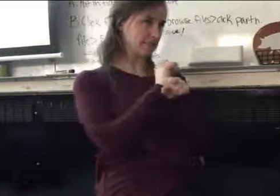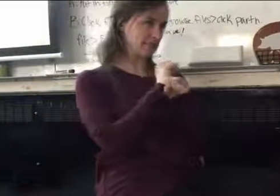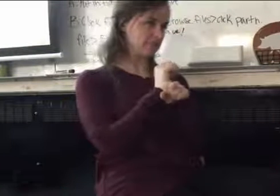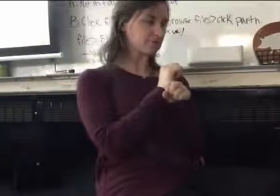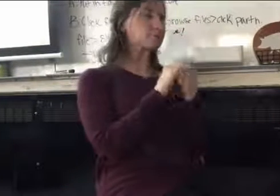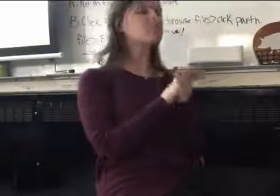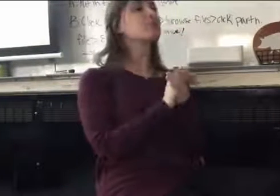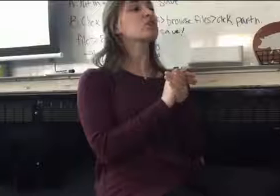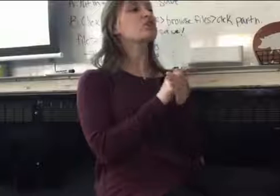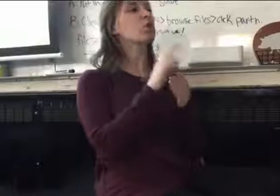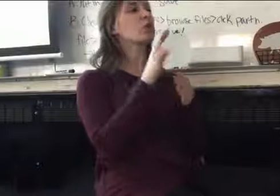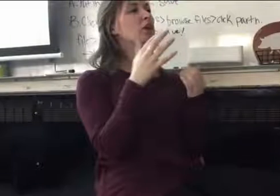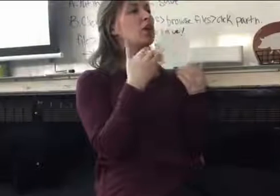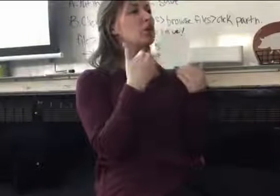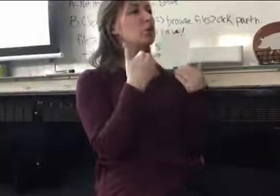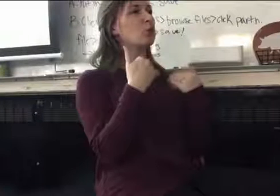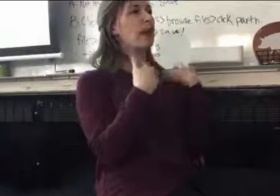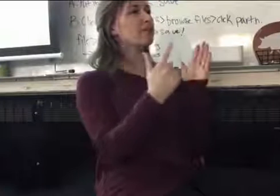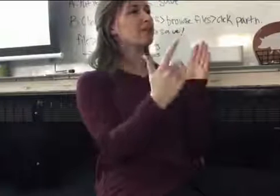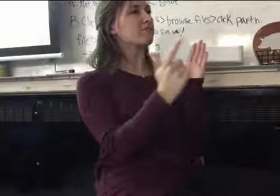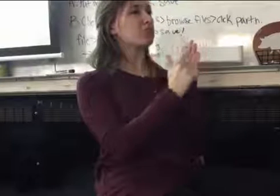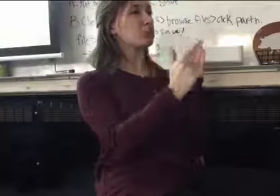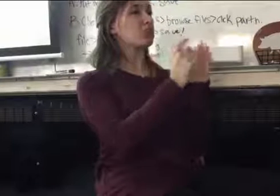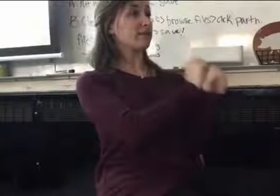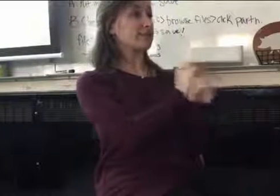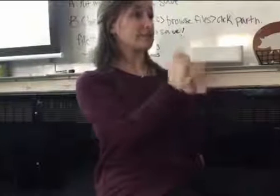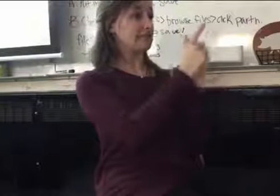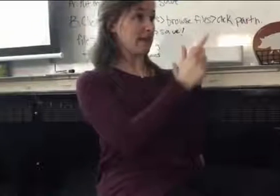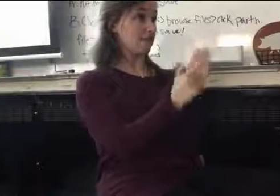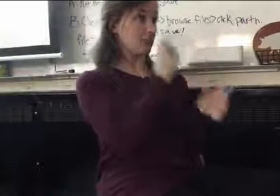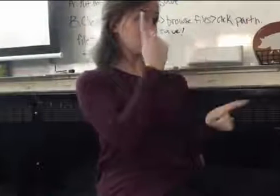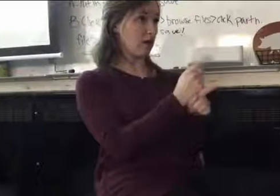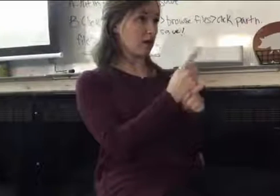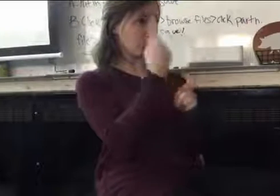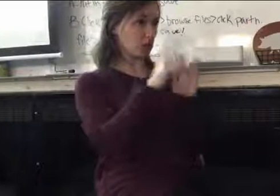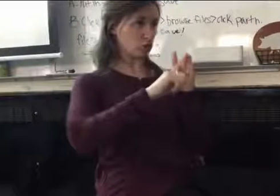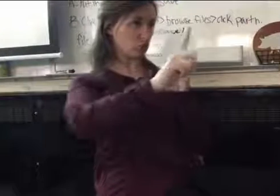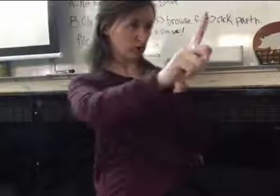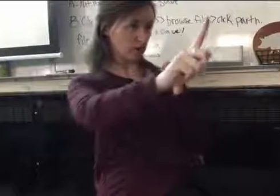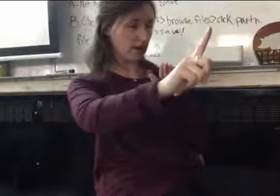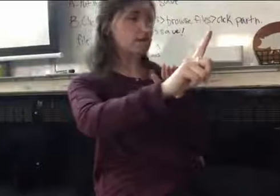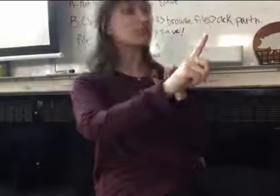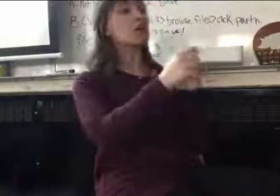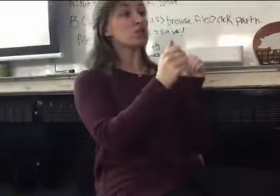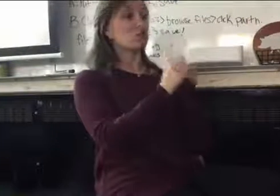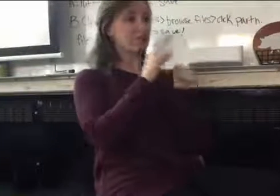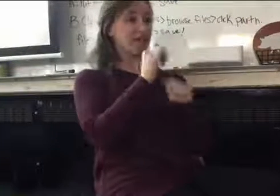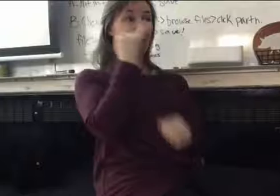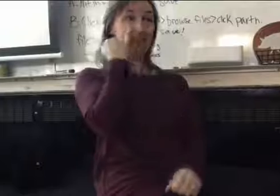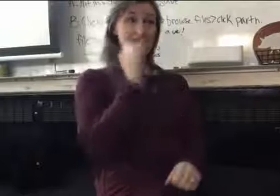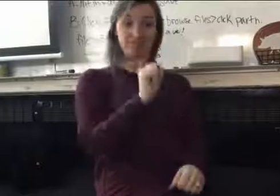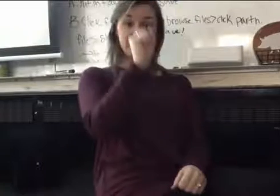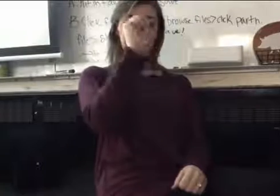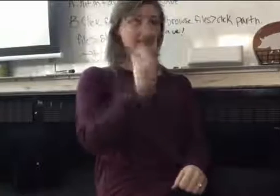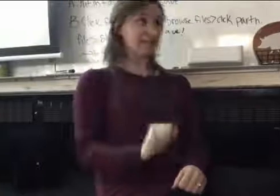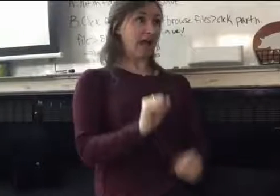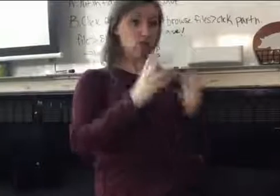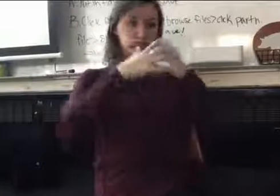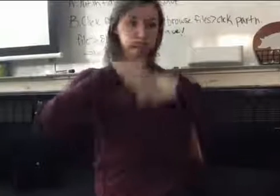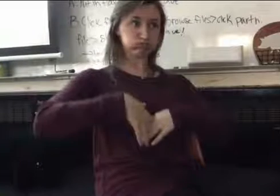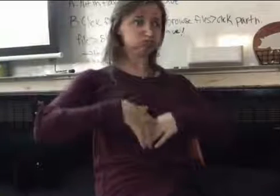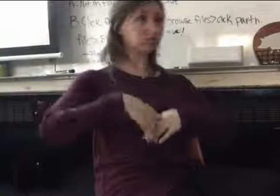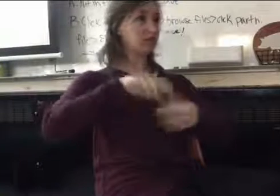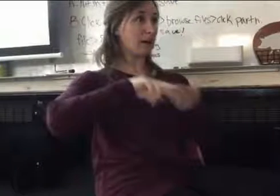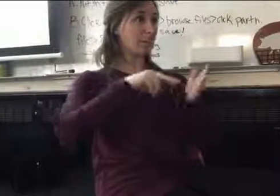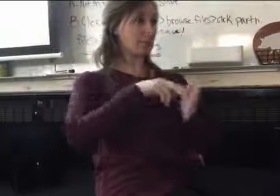the Fugitive Slave Law. However, with the Fugitive Slave Law, if the South doesn't exist anymore, is there a need